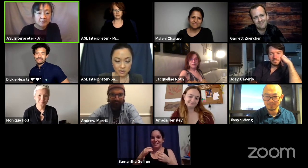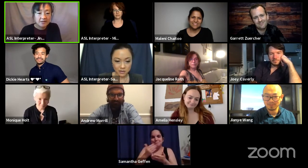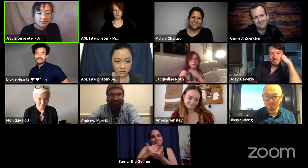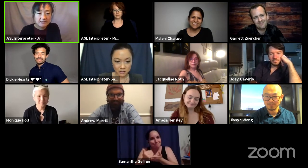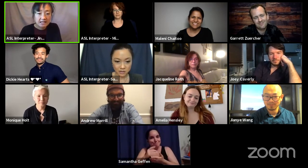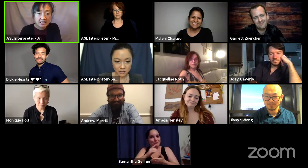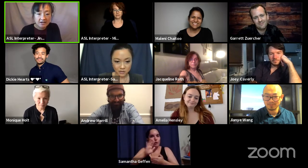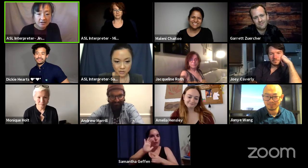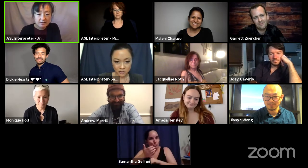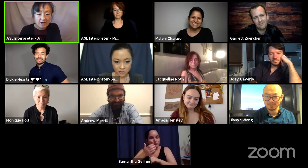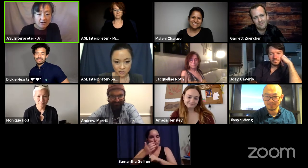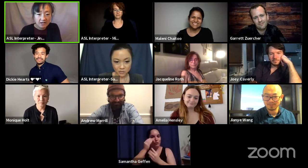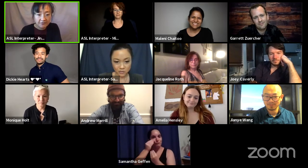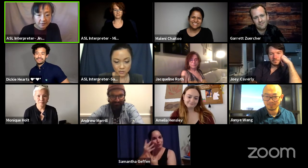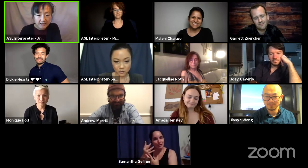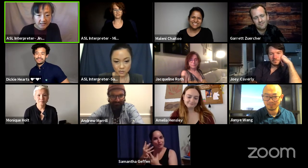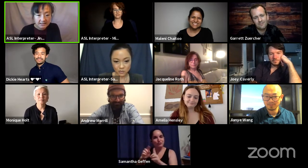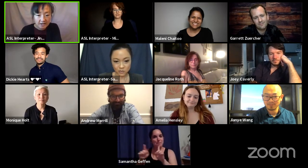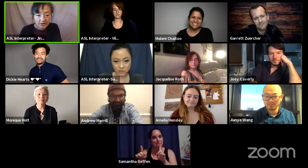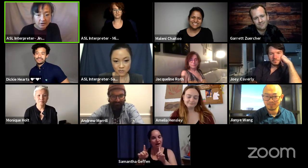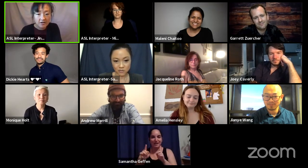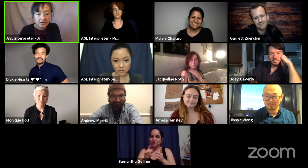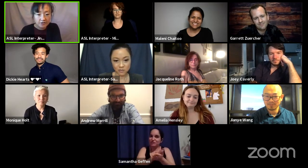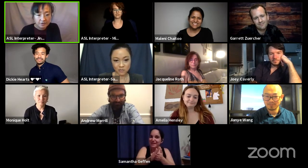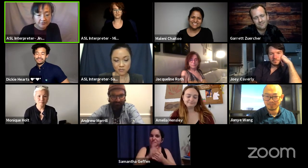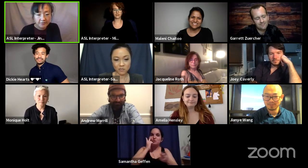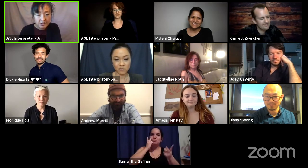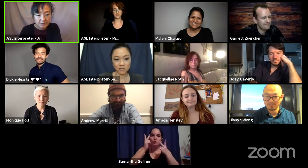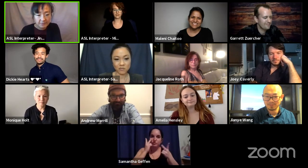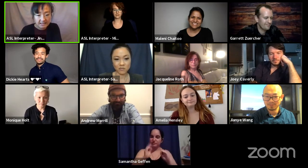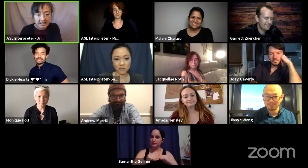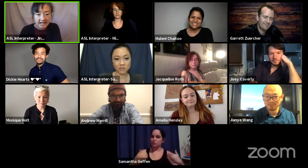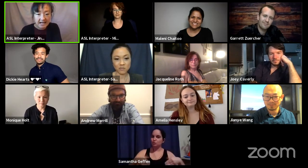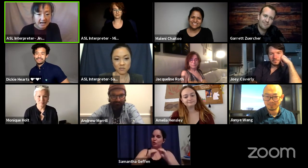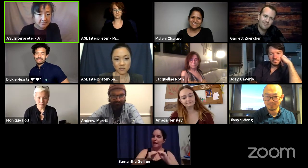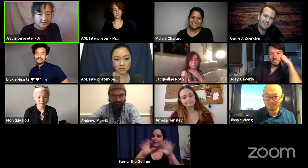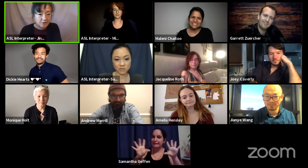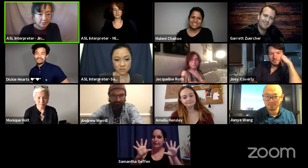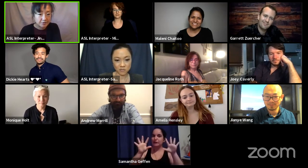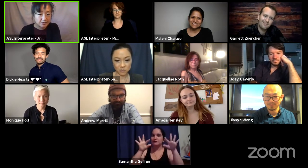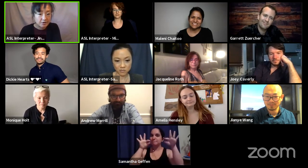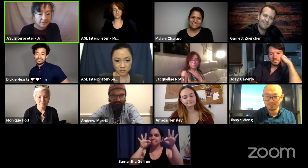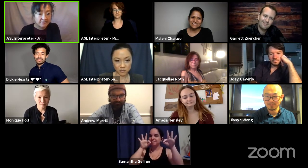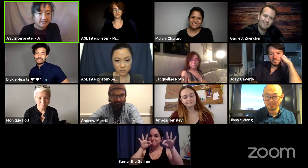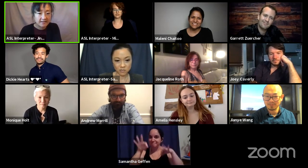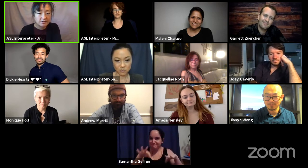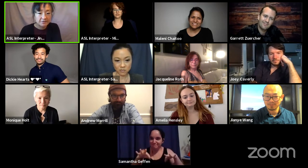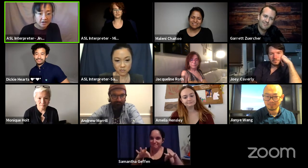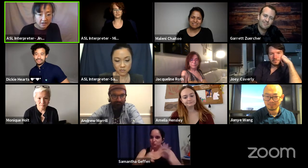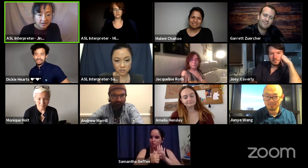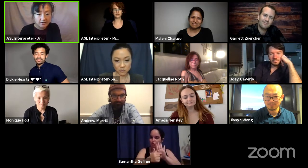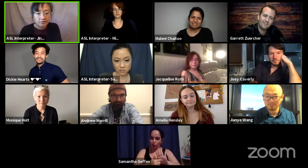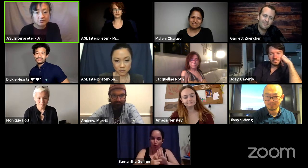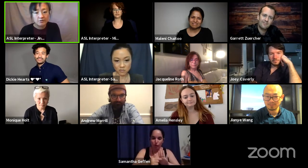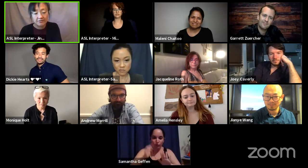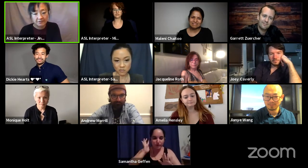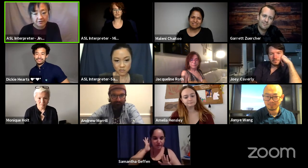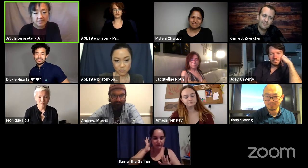It was clear. It was all clear for me. So all the cultural information, because I am an interpreter. So I thought that that was very clear. It was relevant for me and